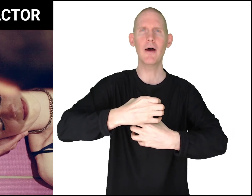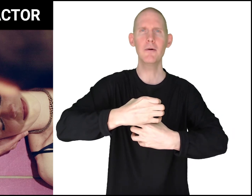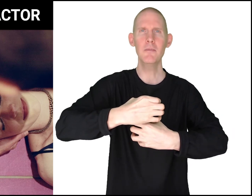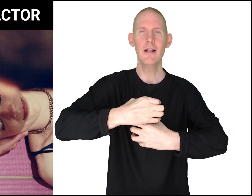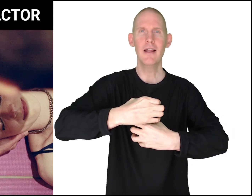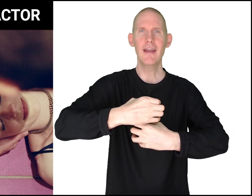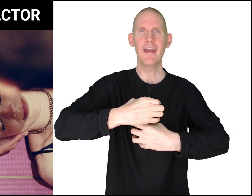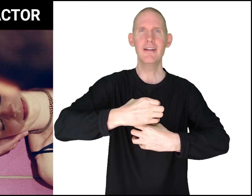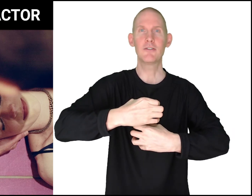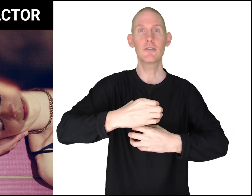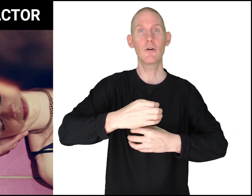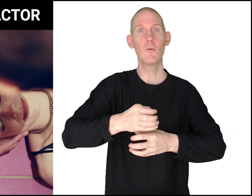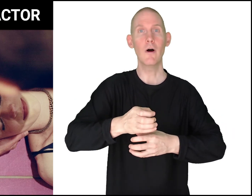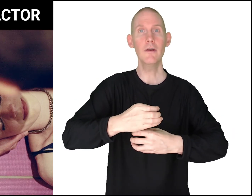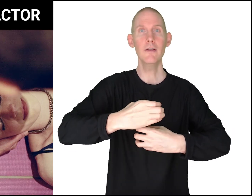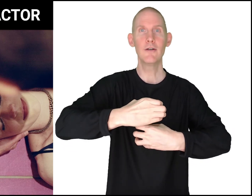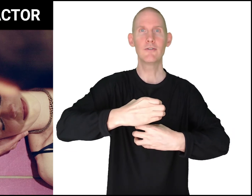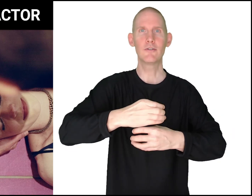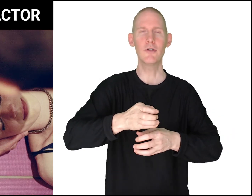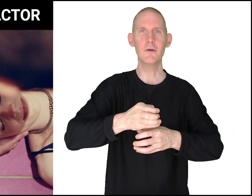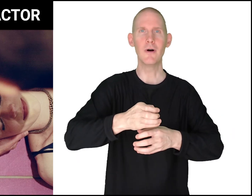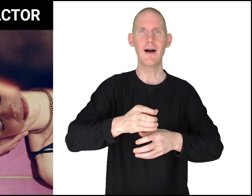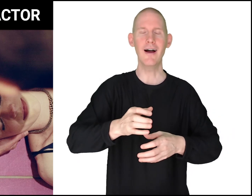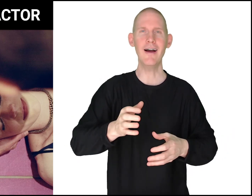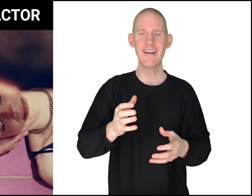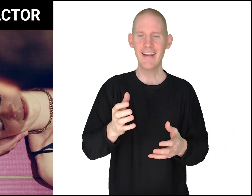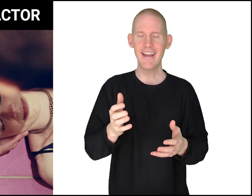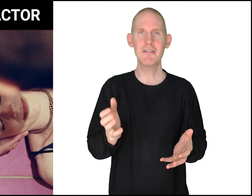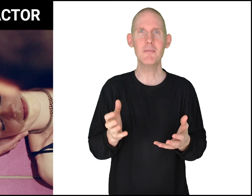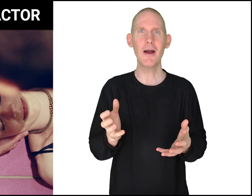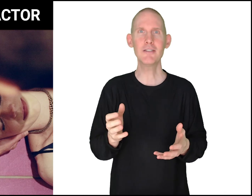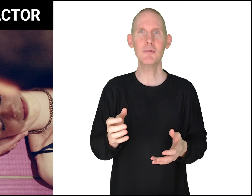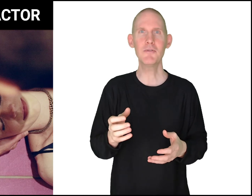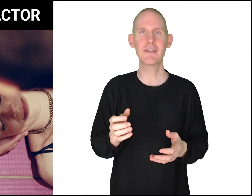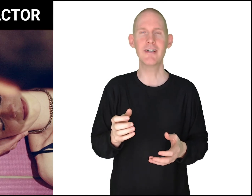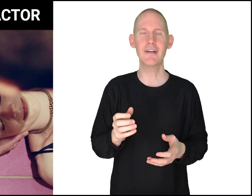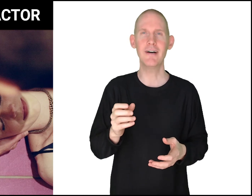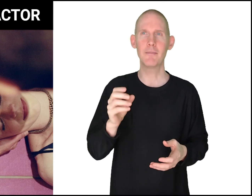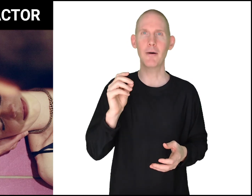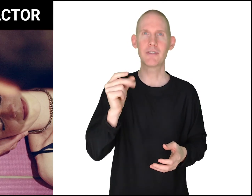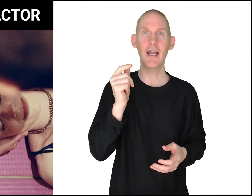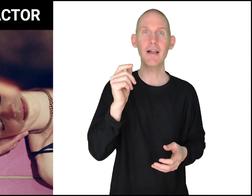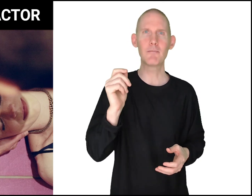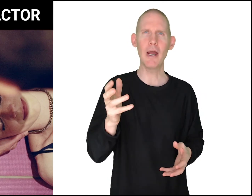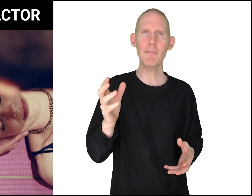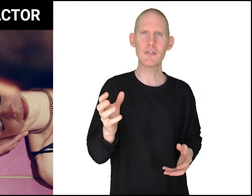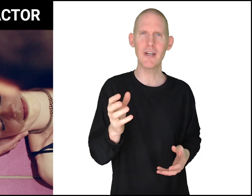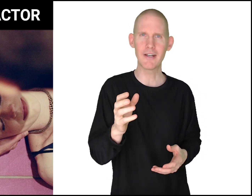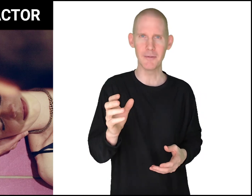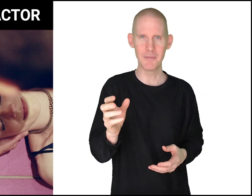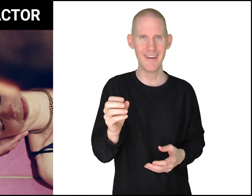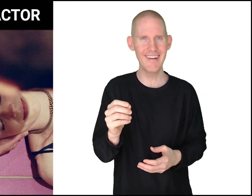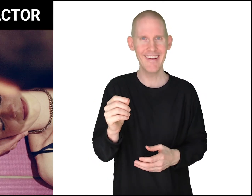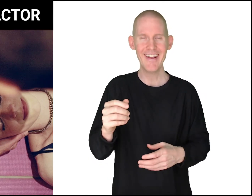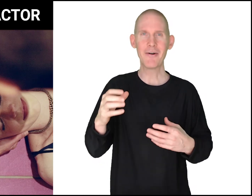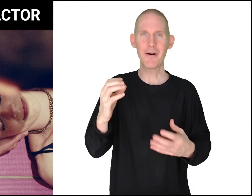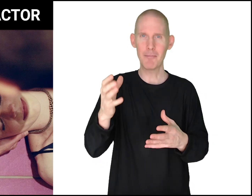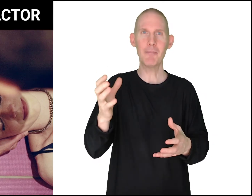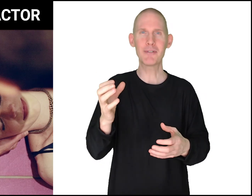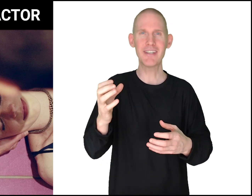bottom, and just go 1, 2. It reminds me of a salad pepper shaker. Or a pepper shaker,